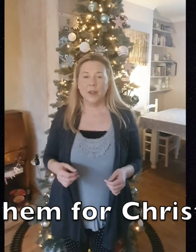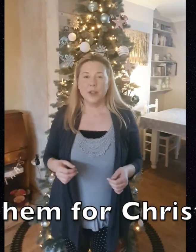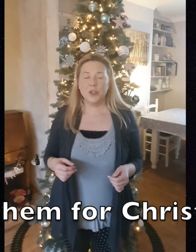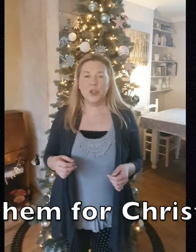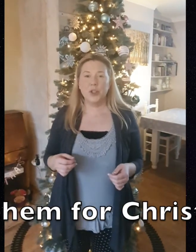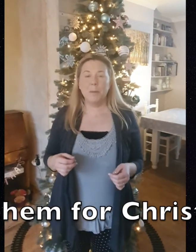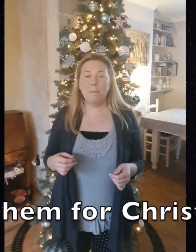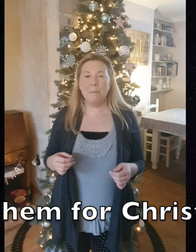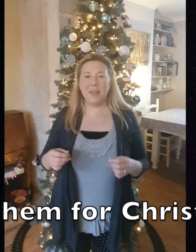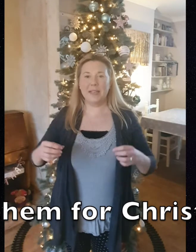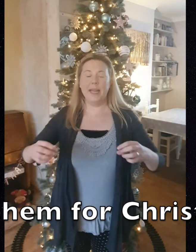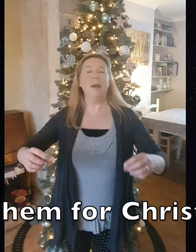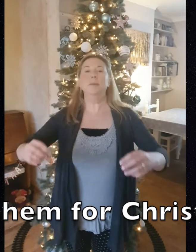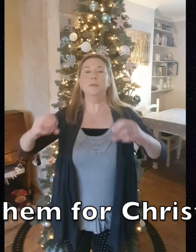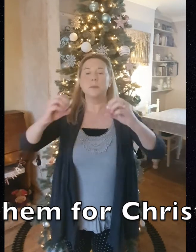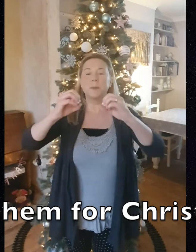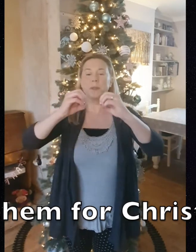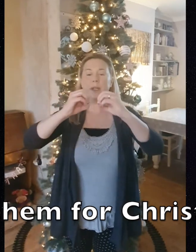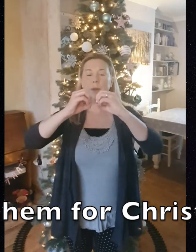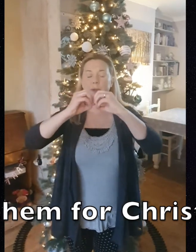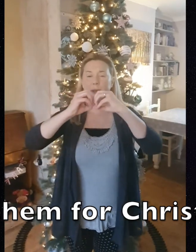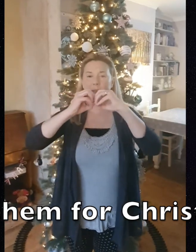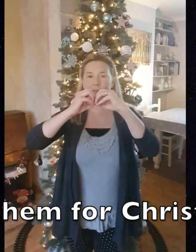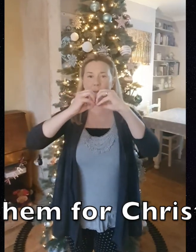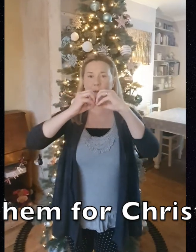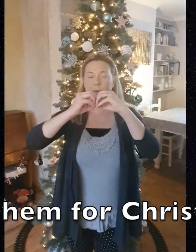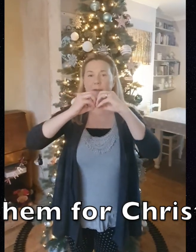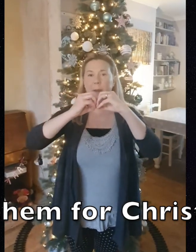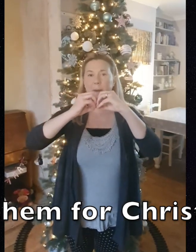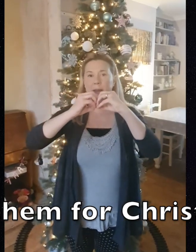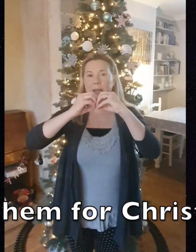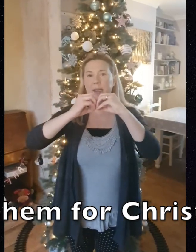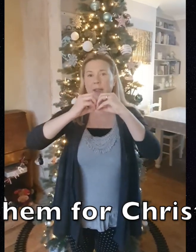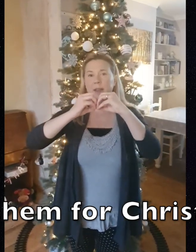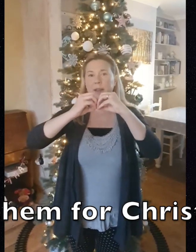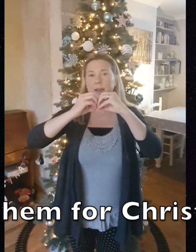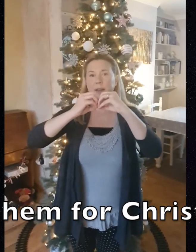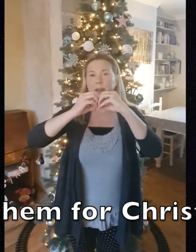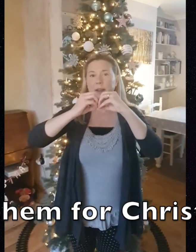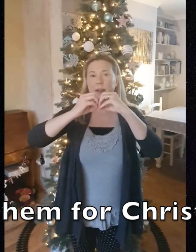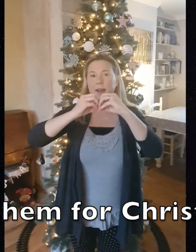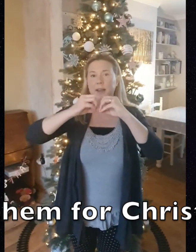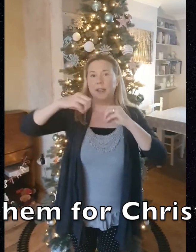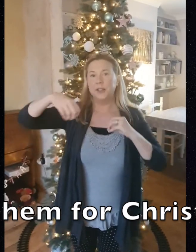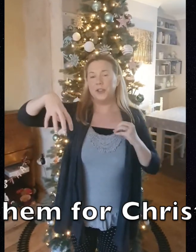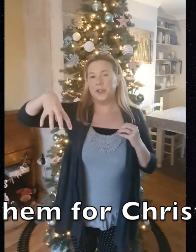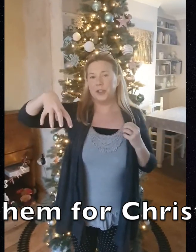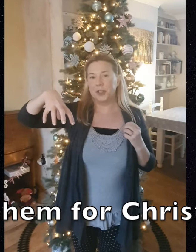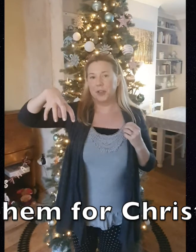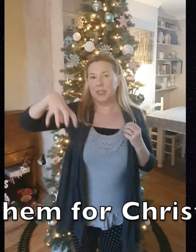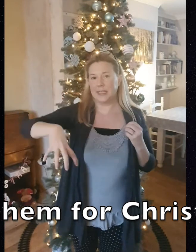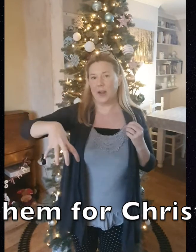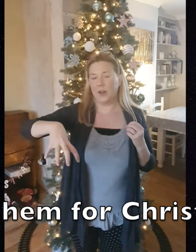to Bethlehem. So you want to make this movement for the B, and then you do a town like